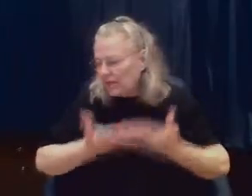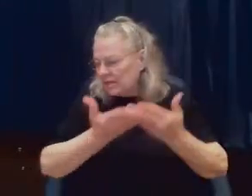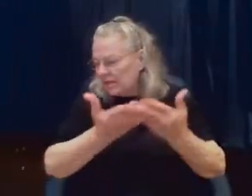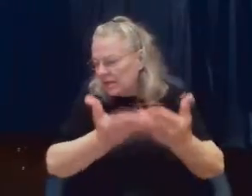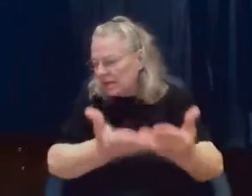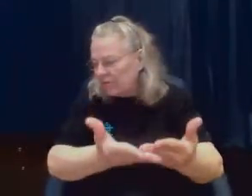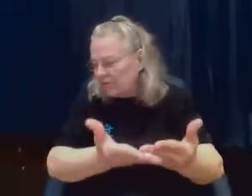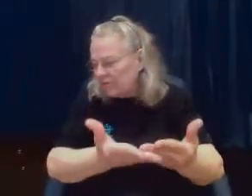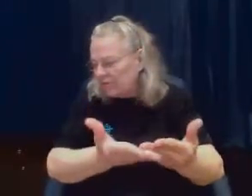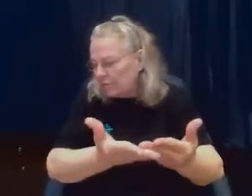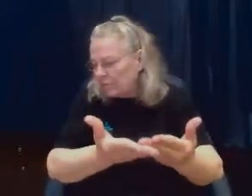Thanksgiving.